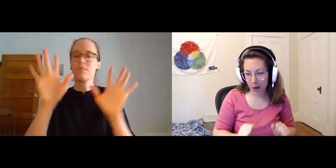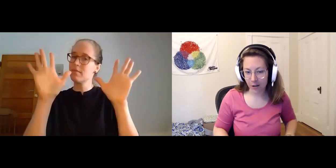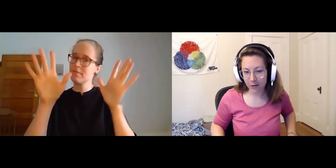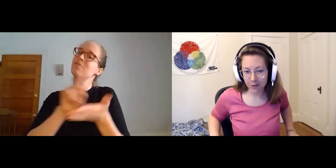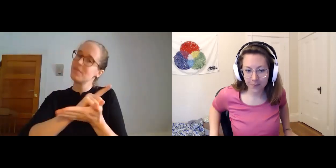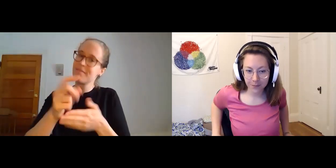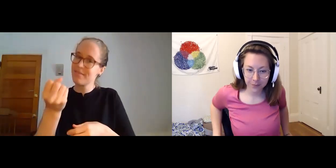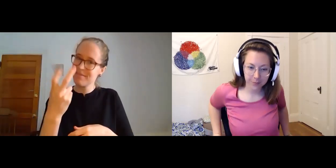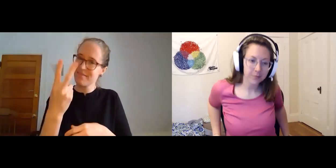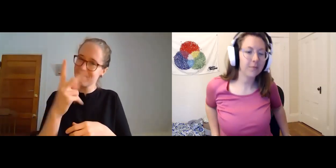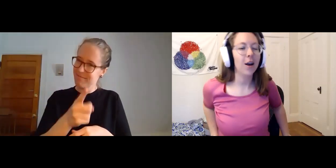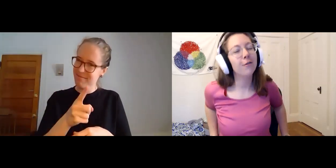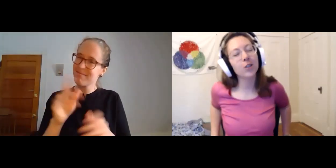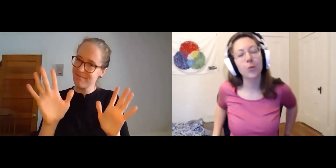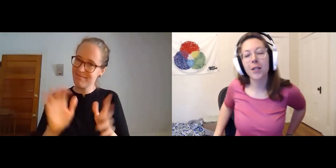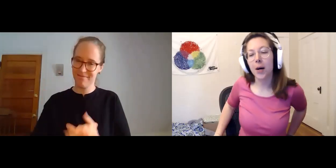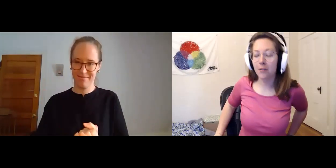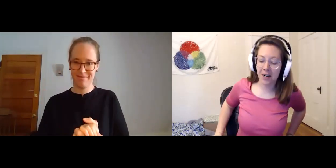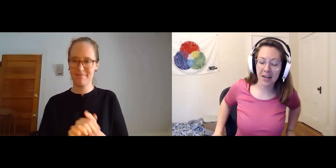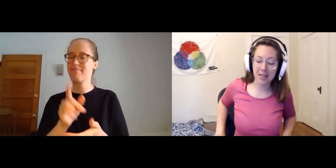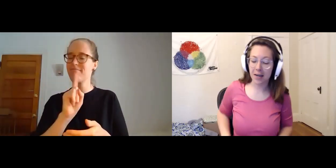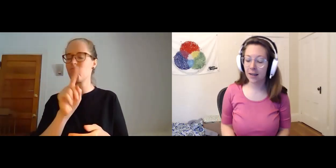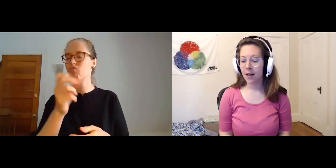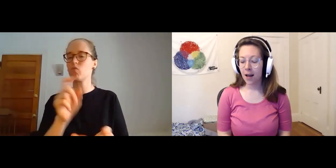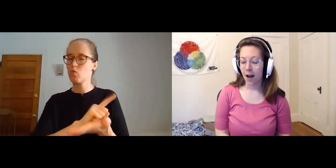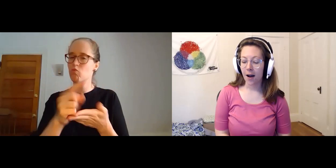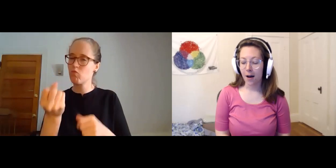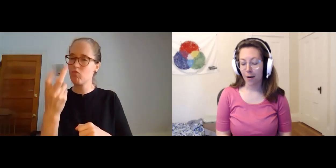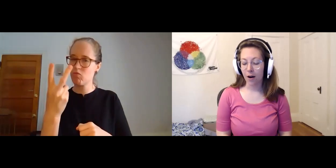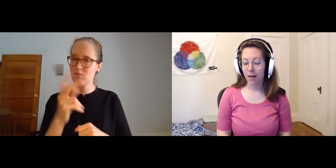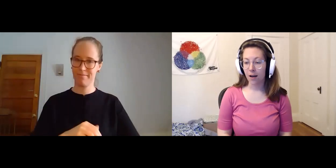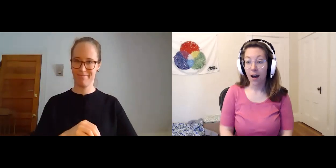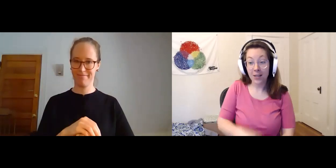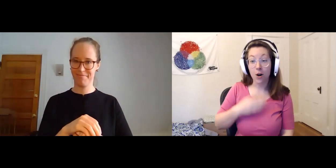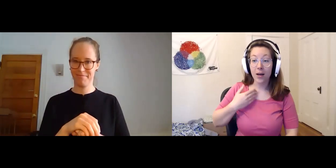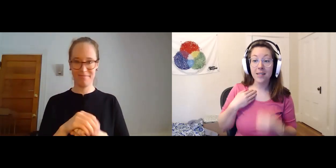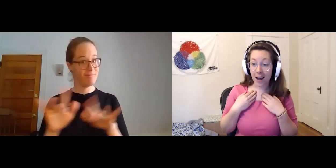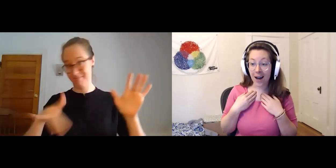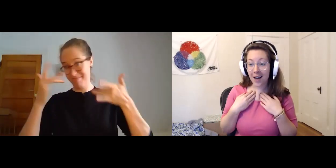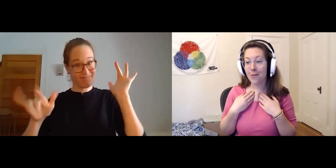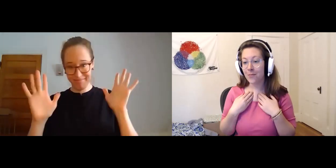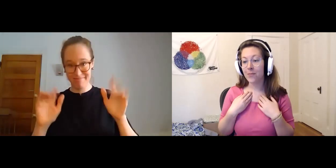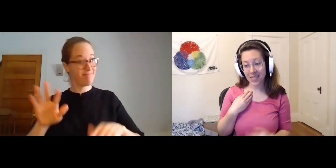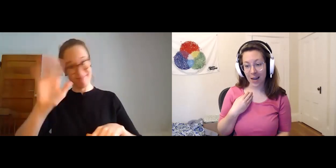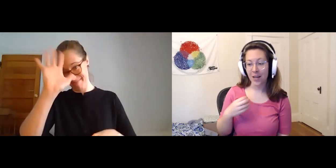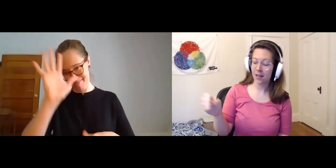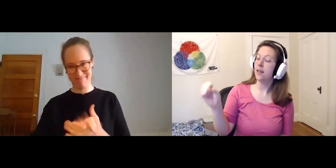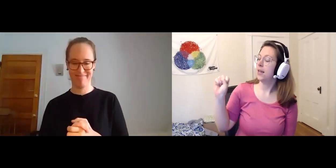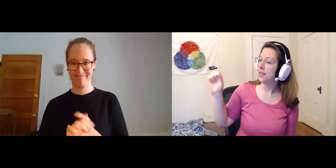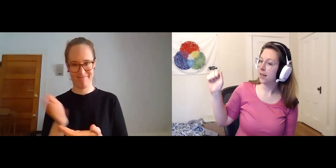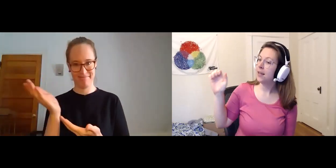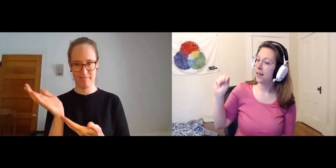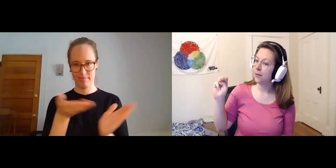week 12. Official week 12, very exciting. Um, as always, hi, I'm Miss